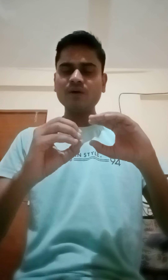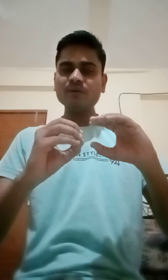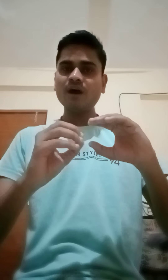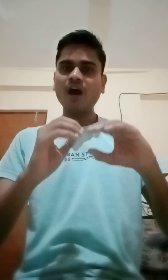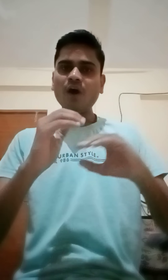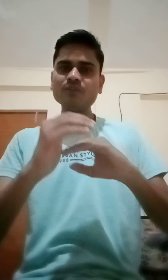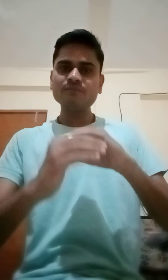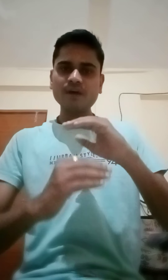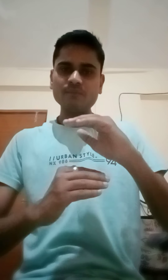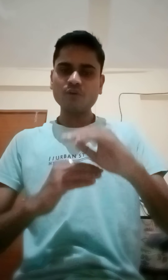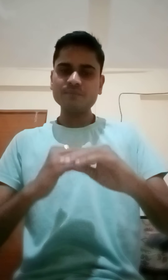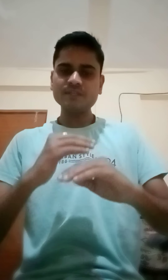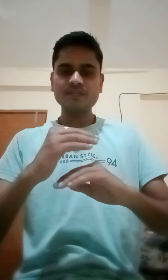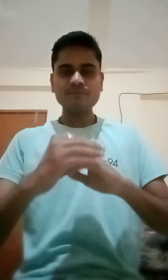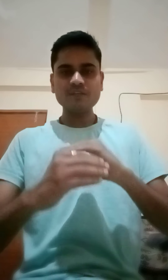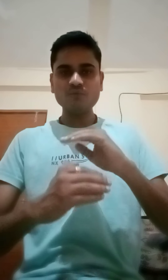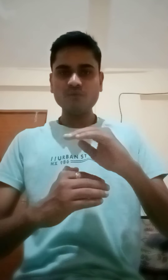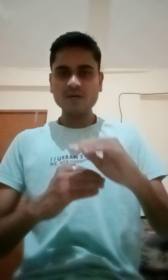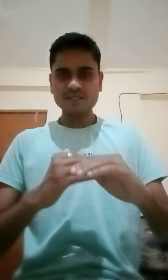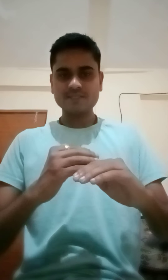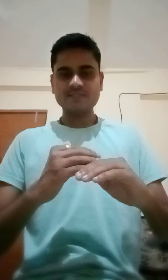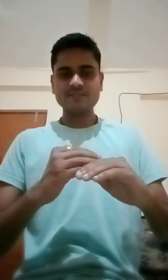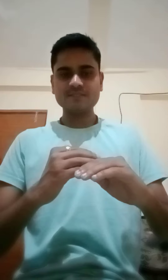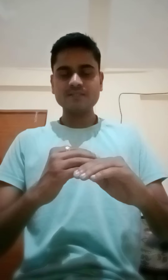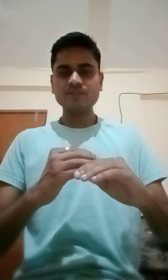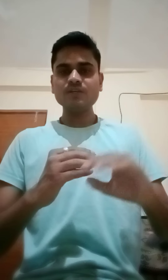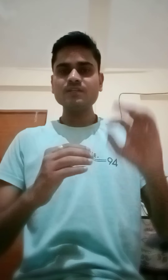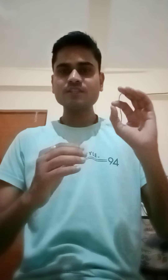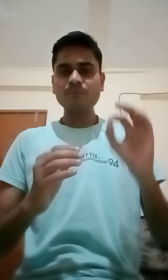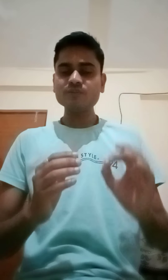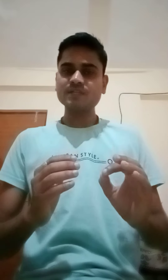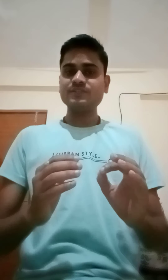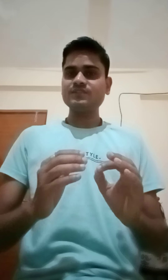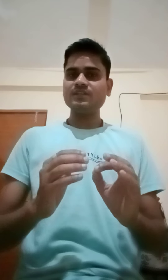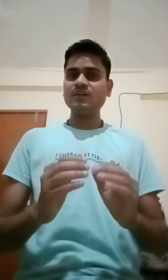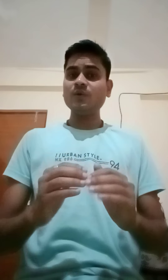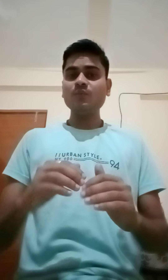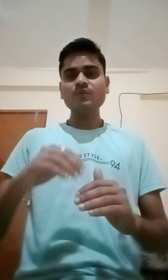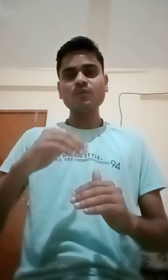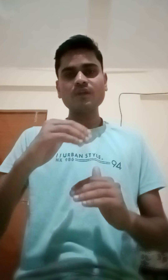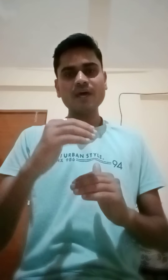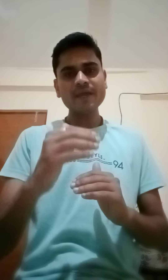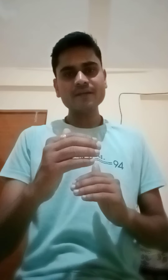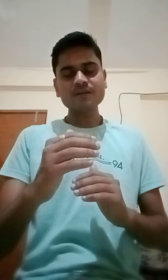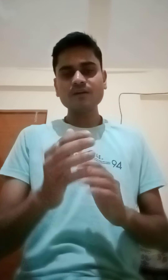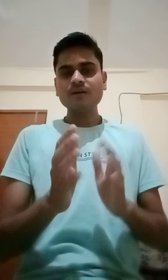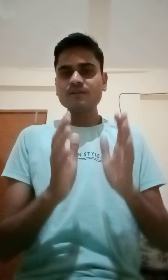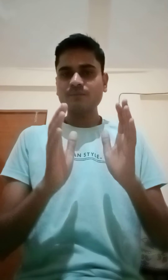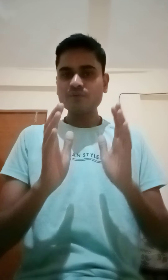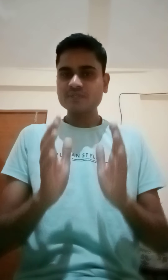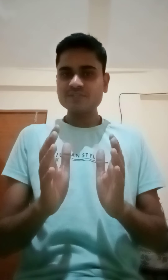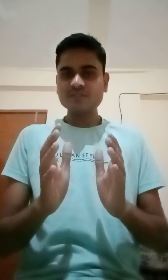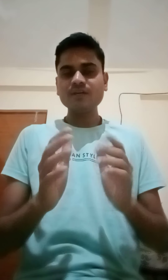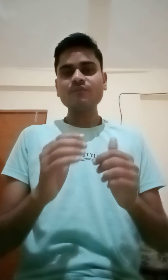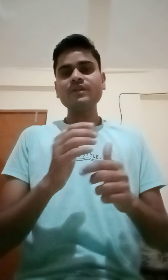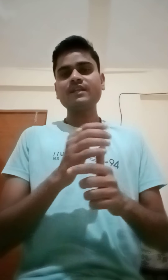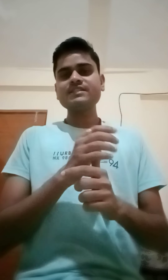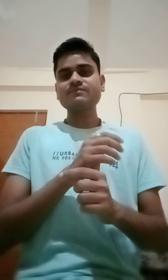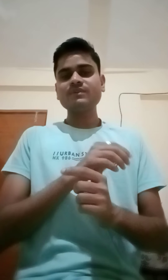Now, how the fiber optic cable works? Suppose consider we would like, suppose consider we transfer